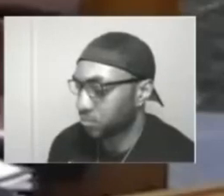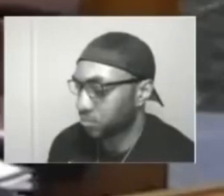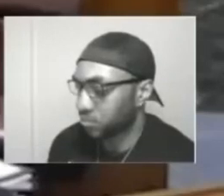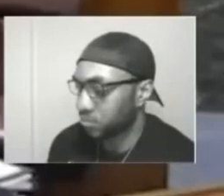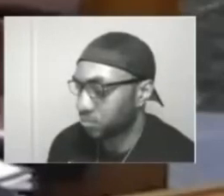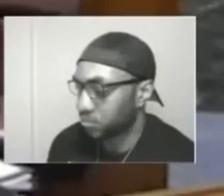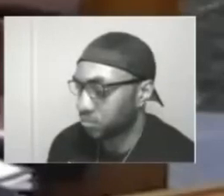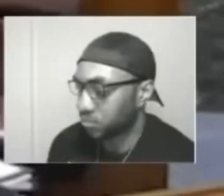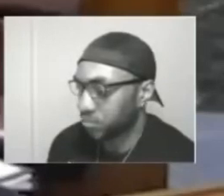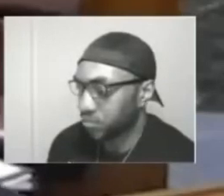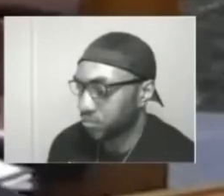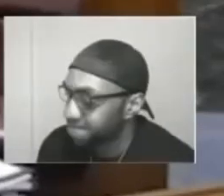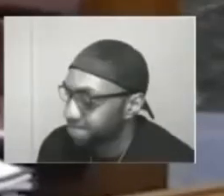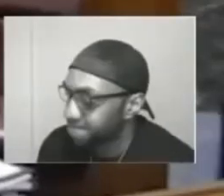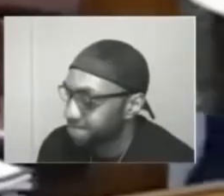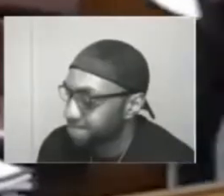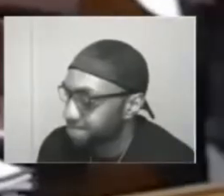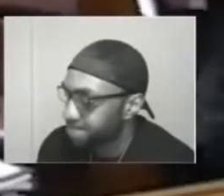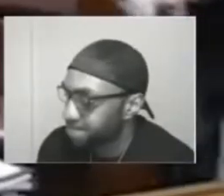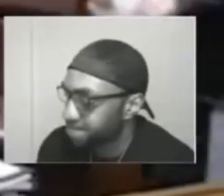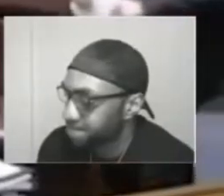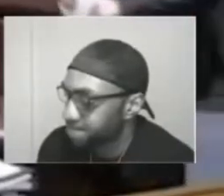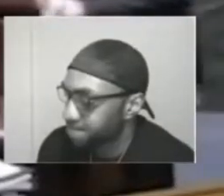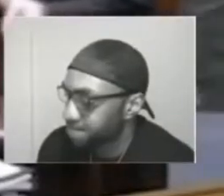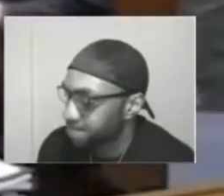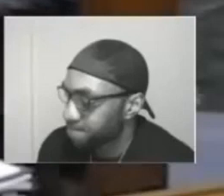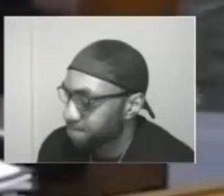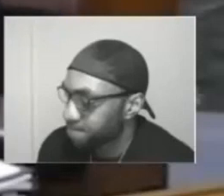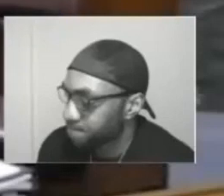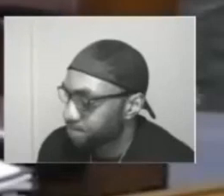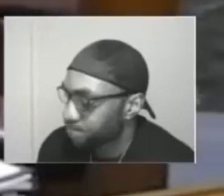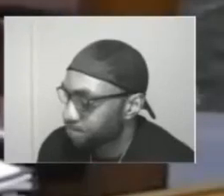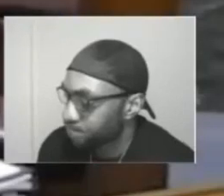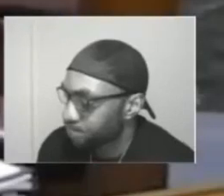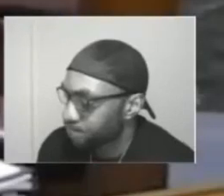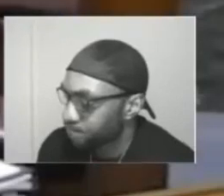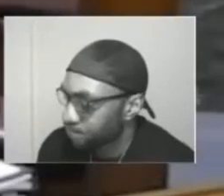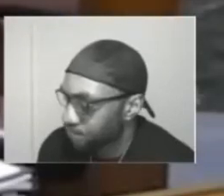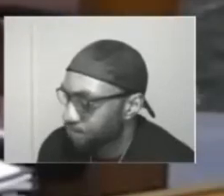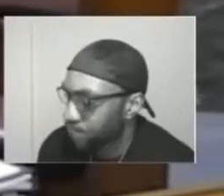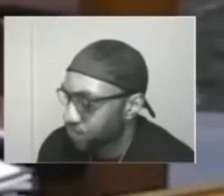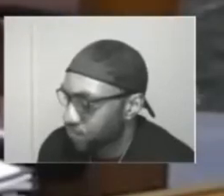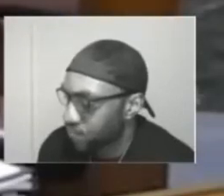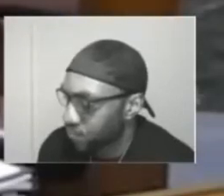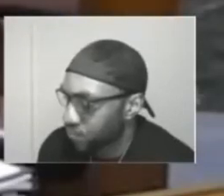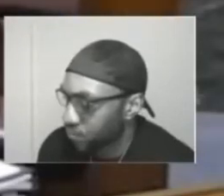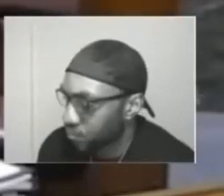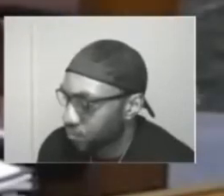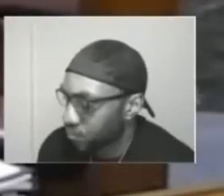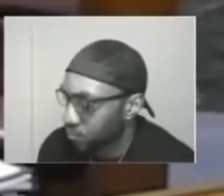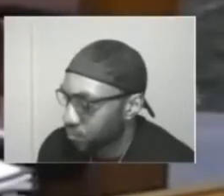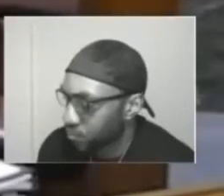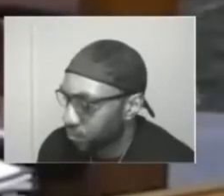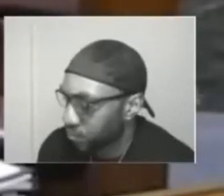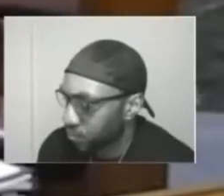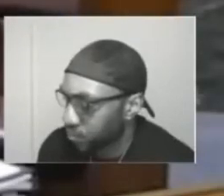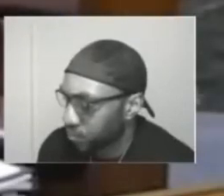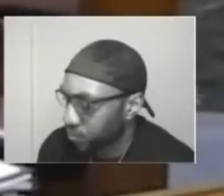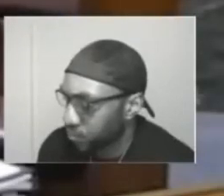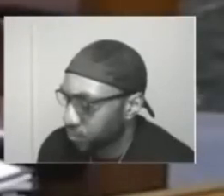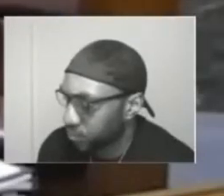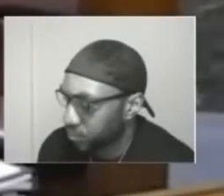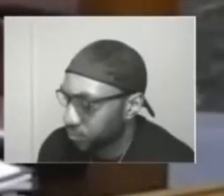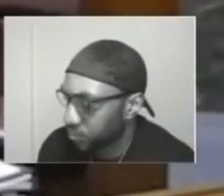enjoy our own park anymore. Unlike the illegals, as a legal immigrant myself, I know what I had to do to enter your